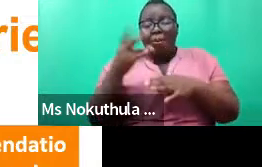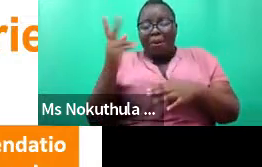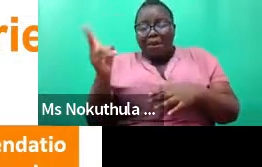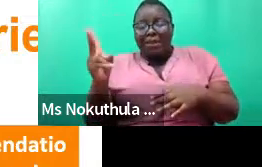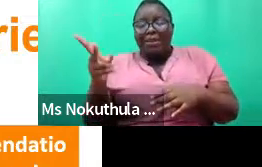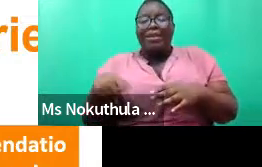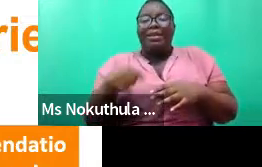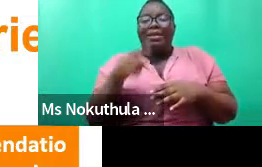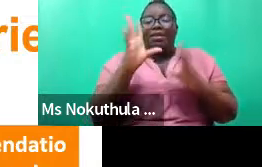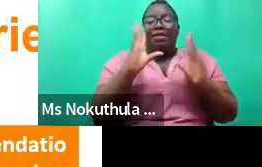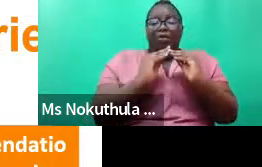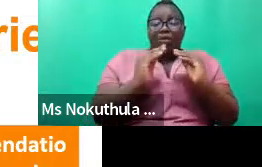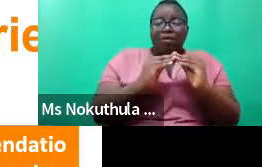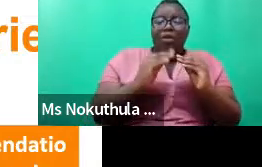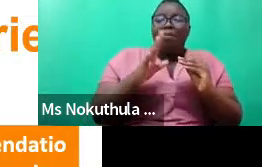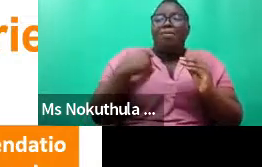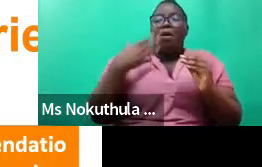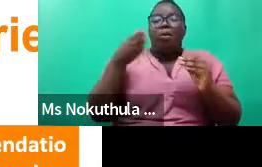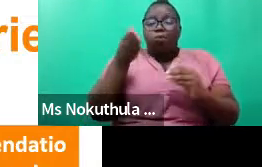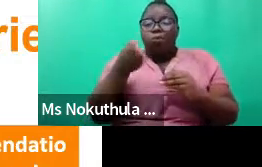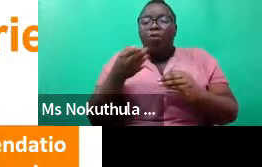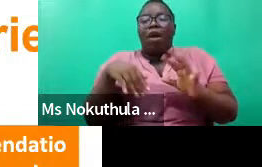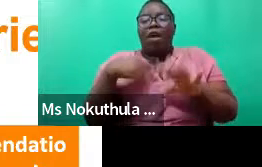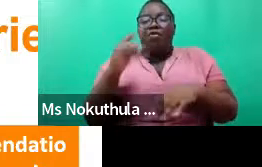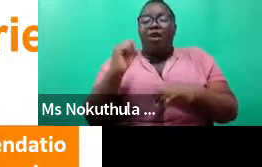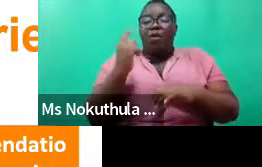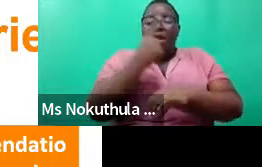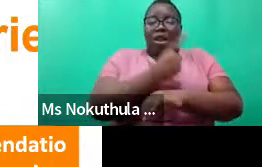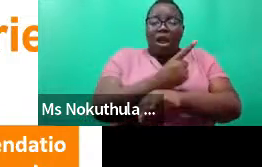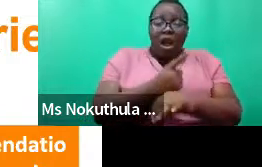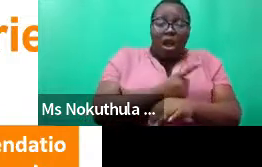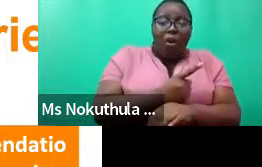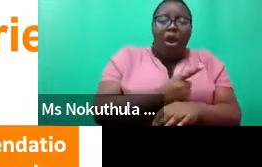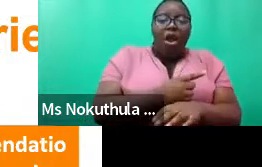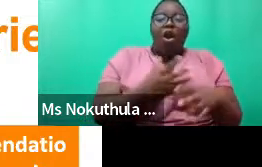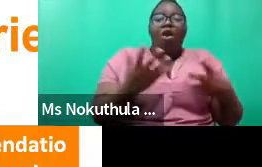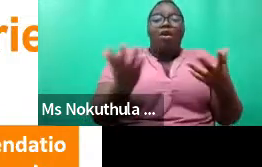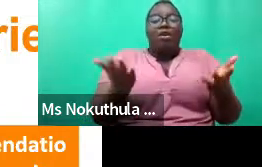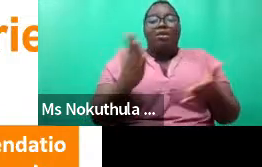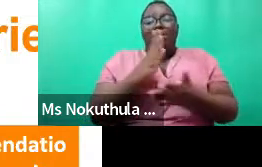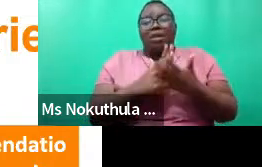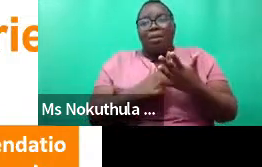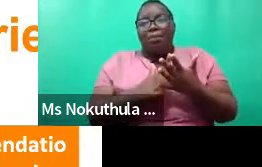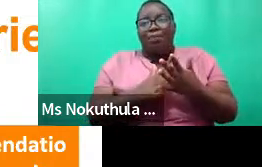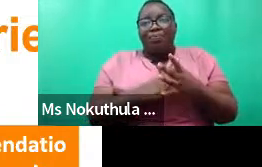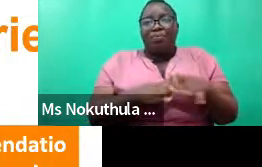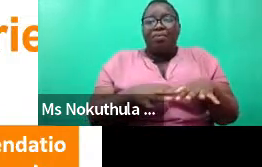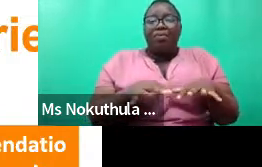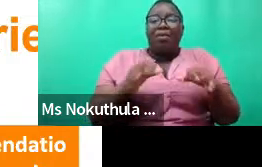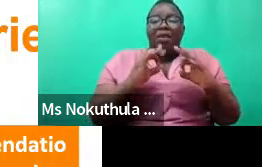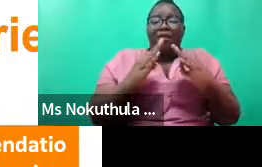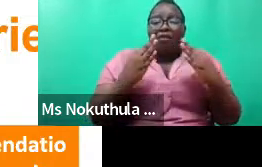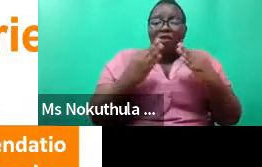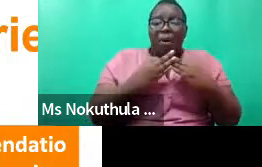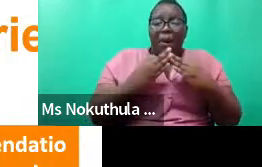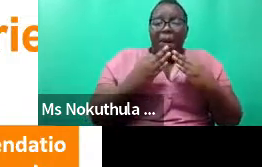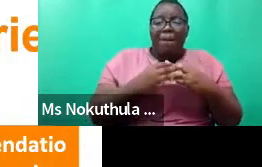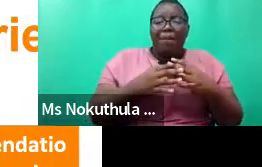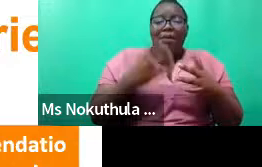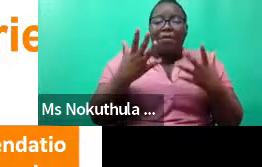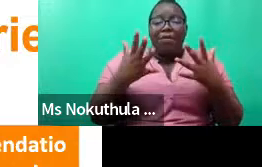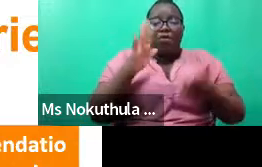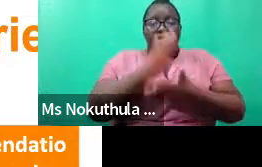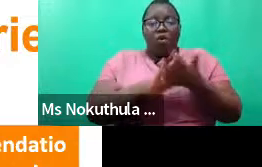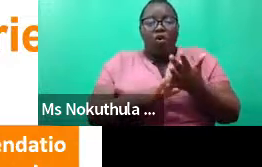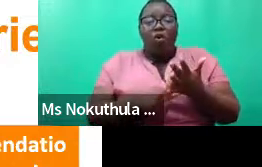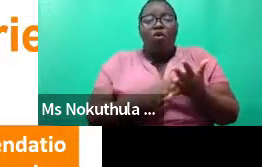an hour, or relocate to the safer place due to the noise that was caused to a family. Maybe they would go to the resource center, or